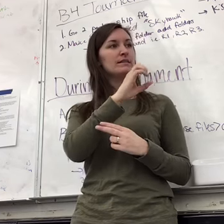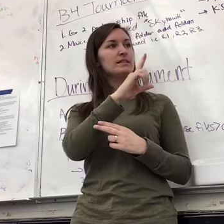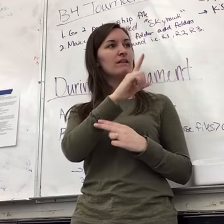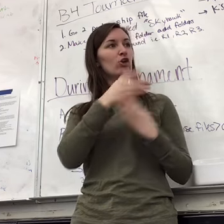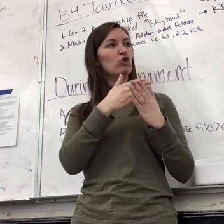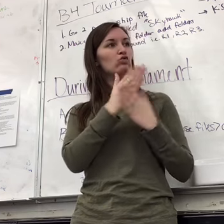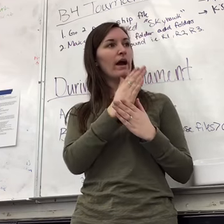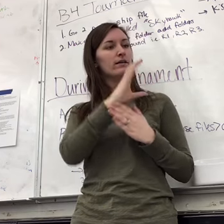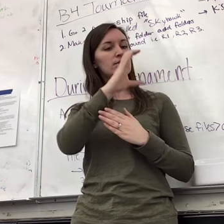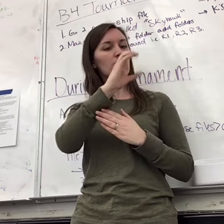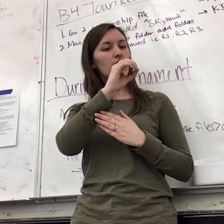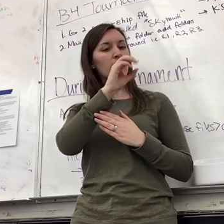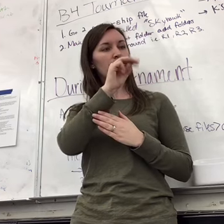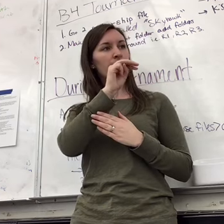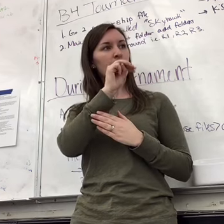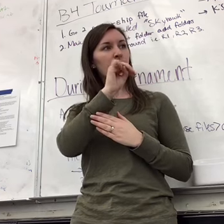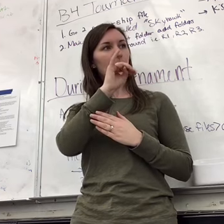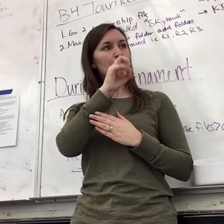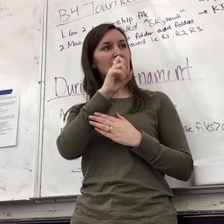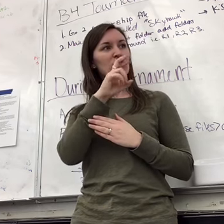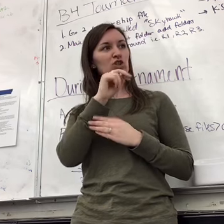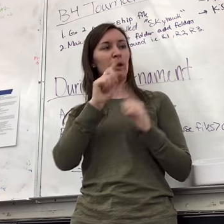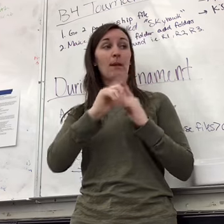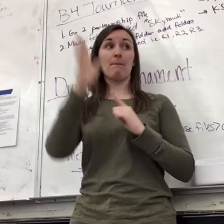Freedmen's Bureau actually for quite some time.